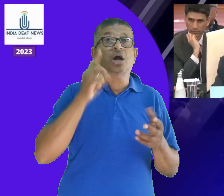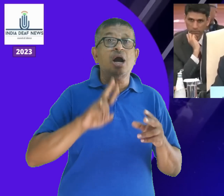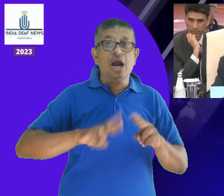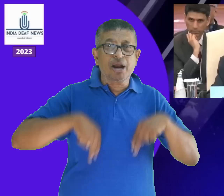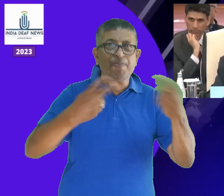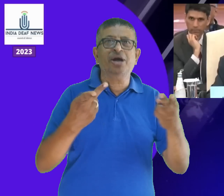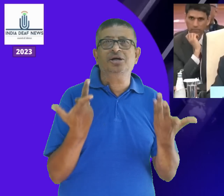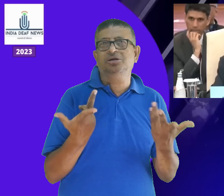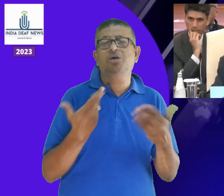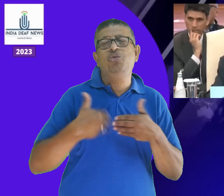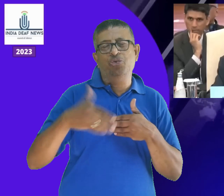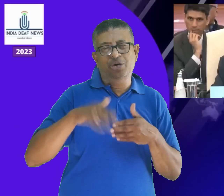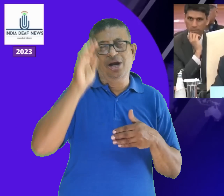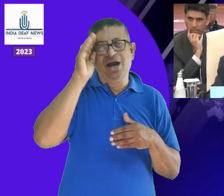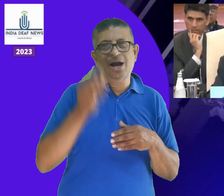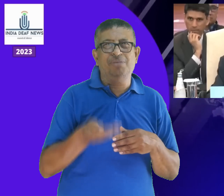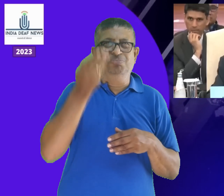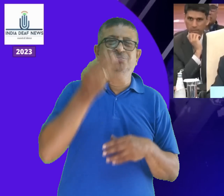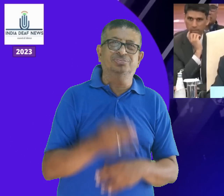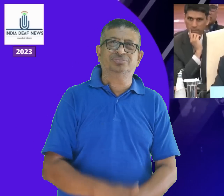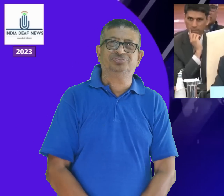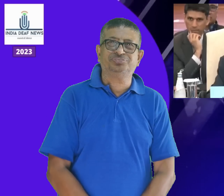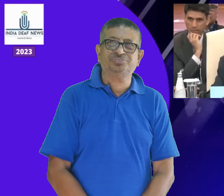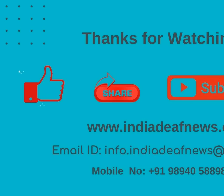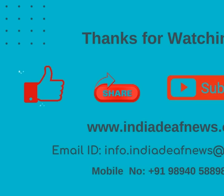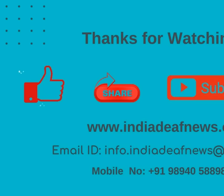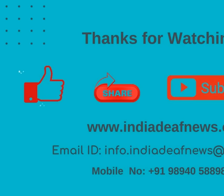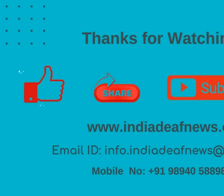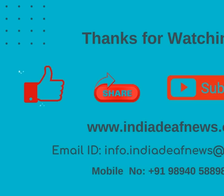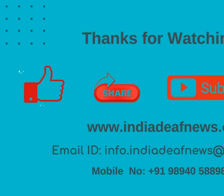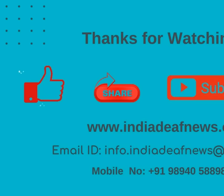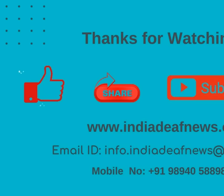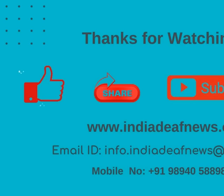and participatory and respect the sovereignty and territory.